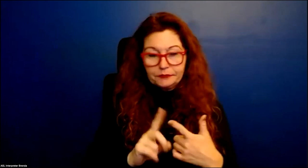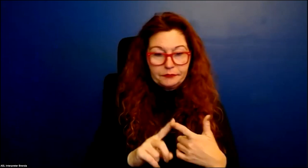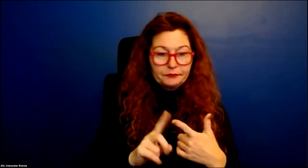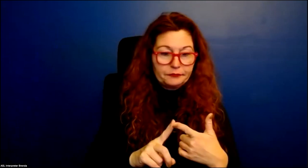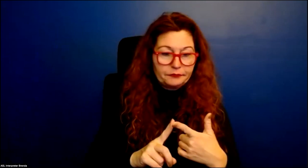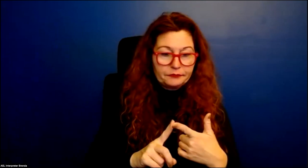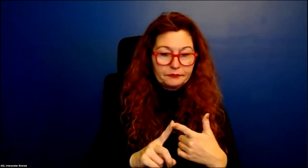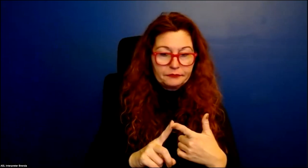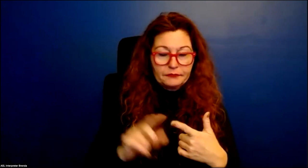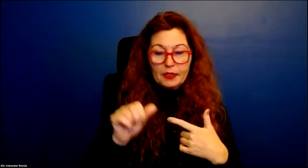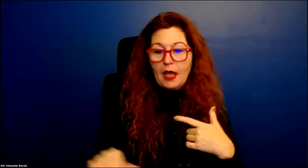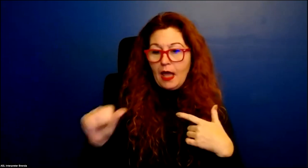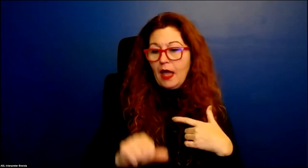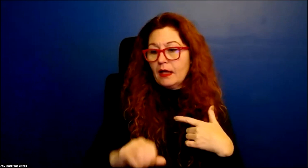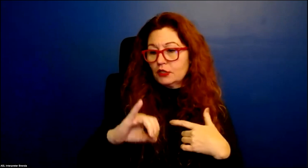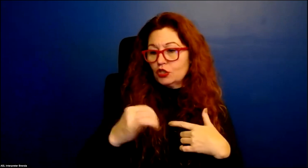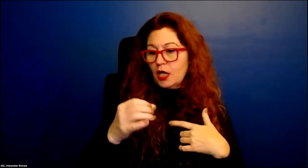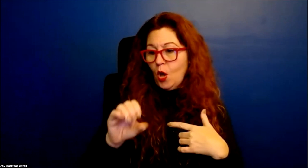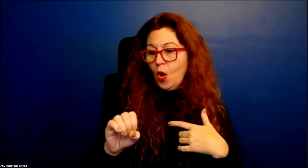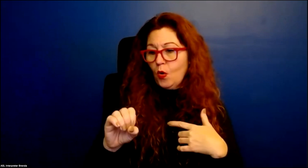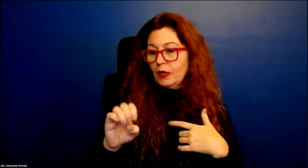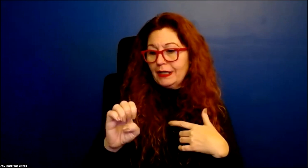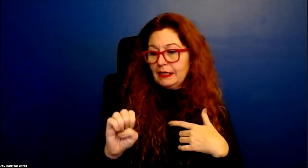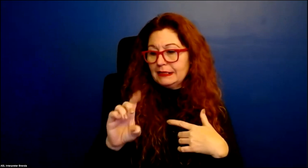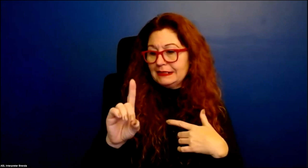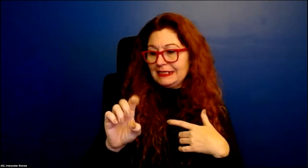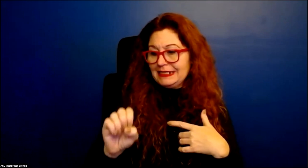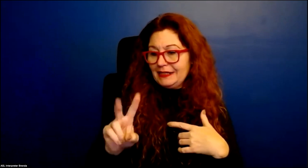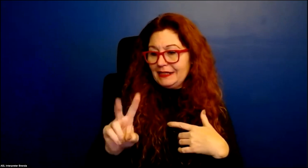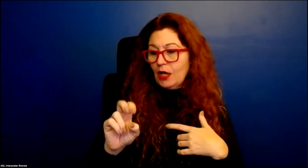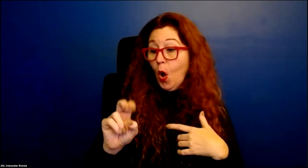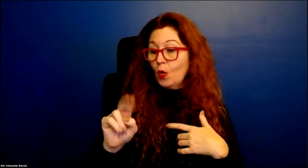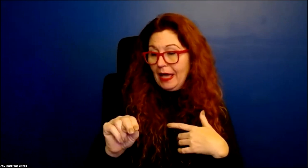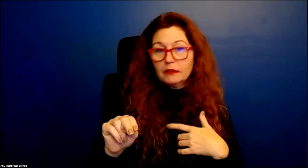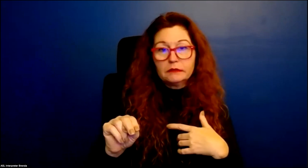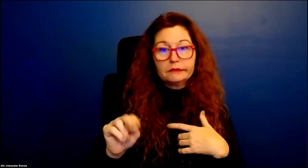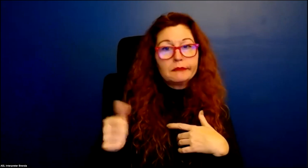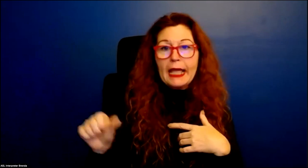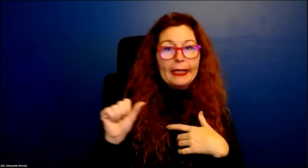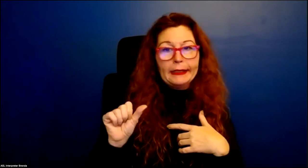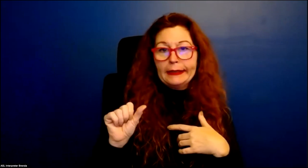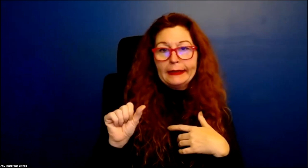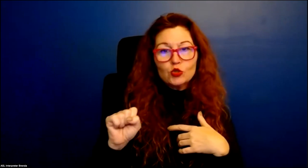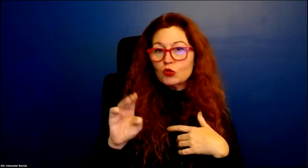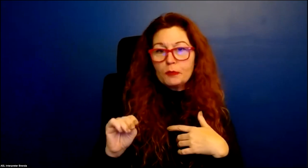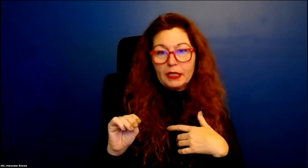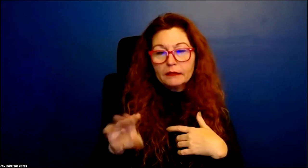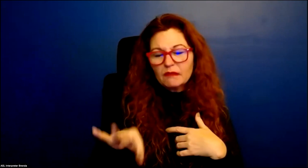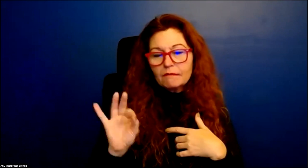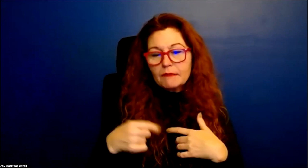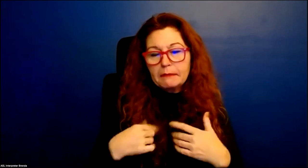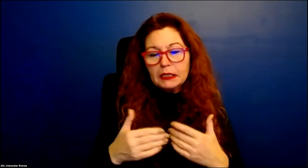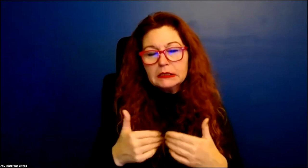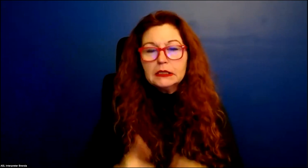at JoeDevon, pretty much anywhere. So just reach out to me that way.